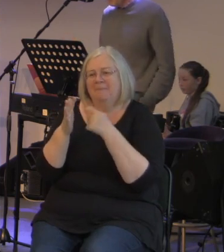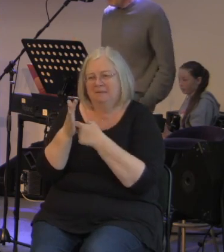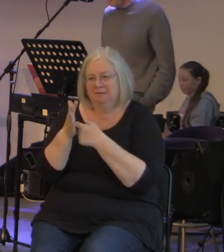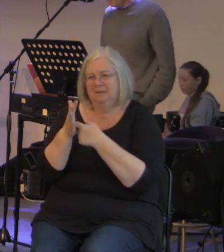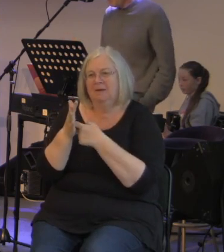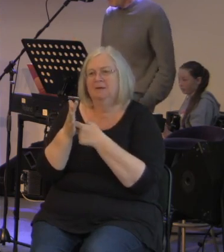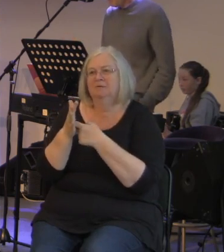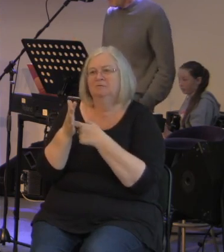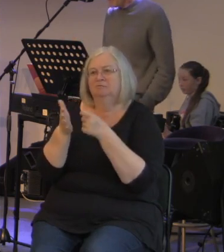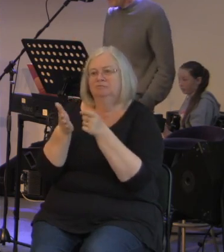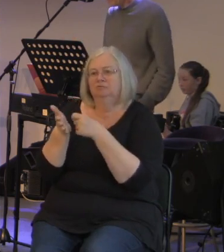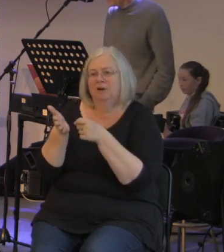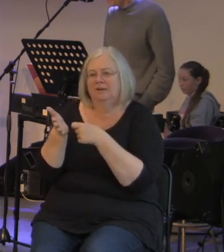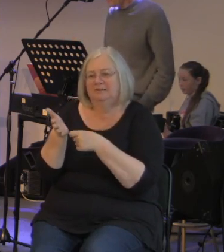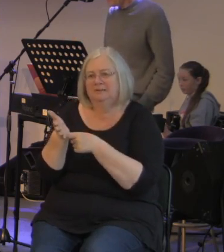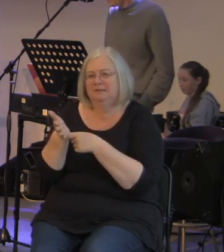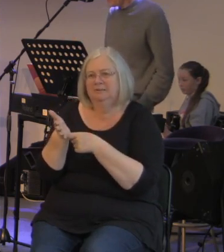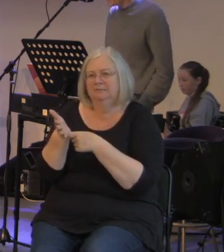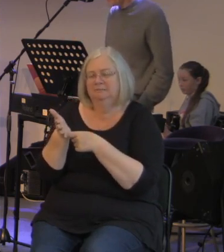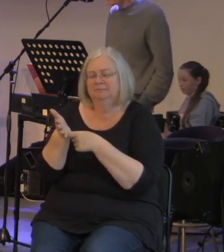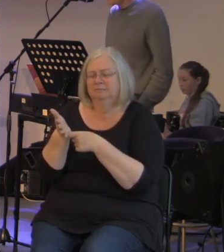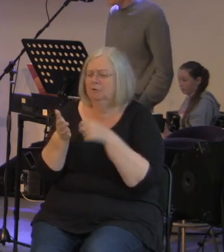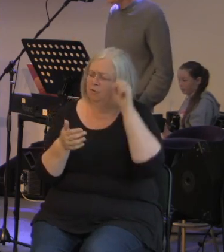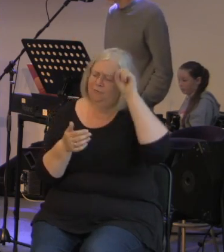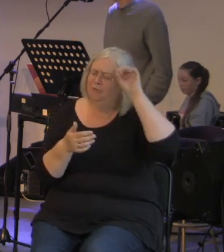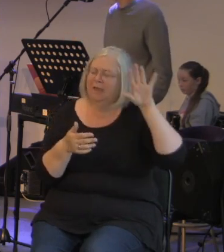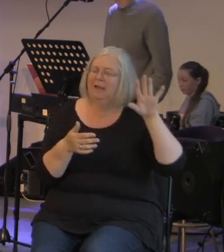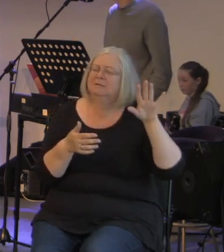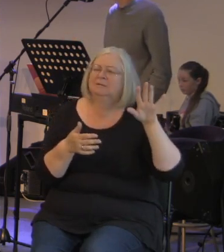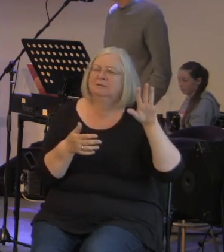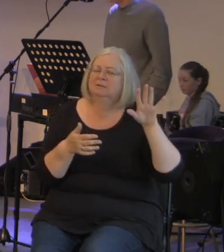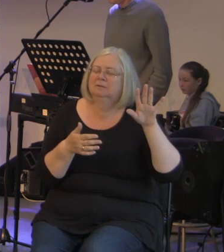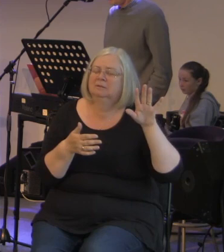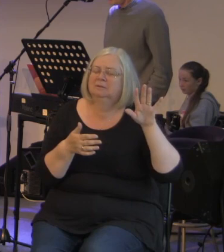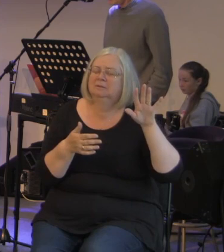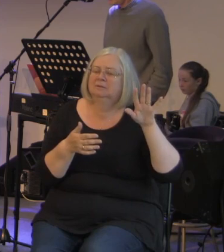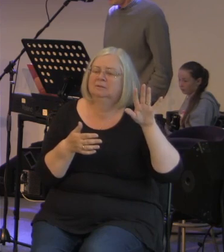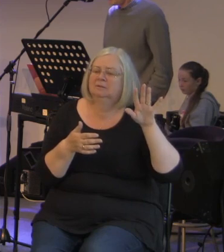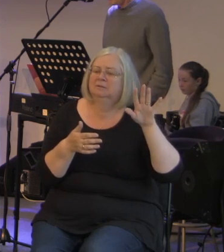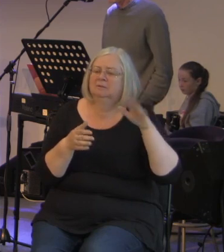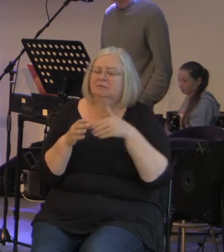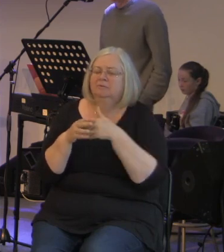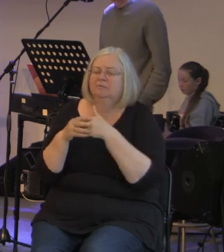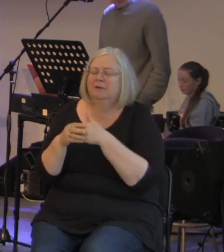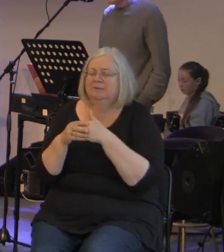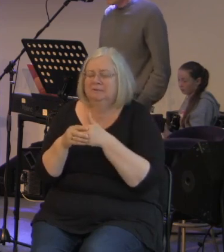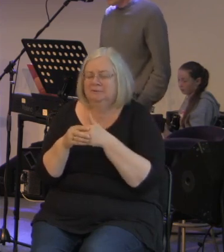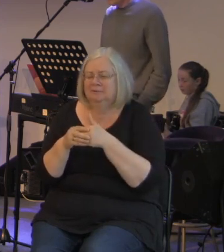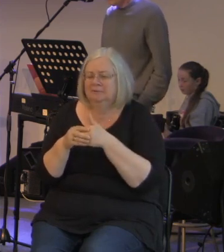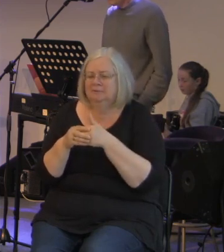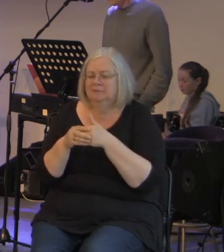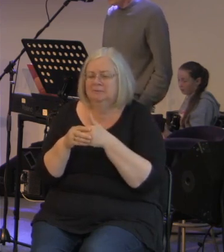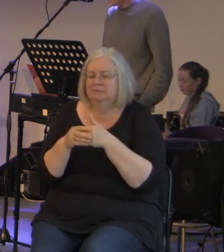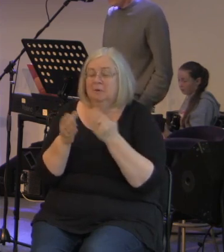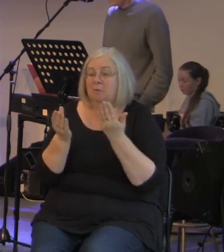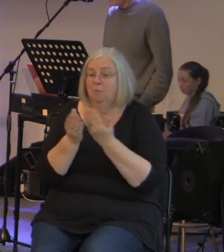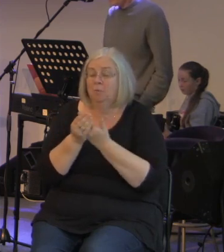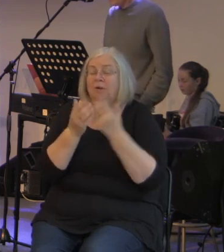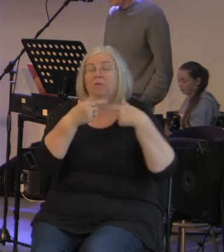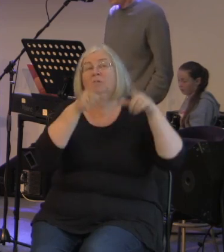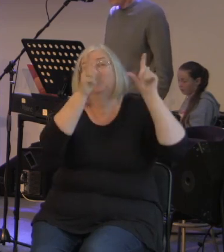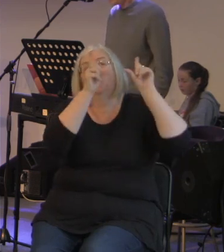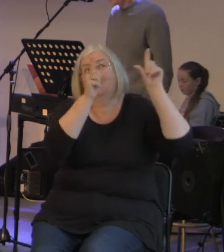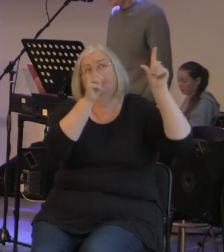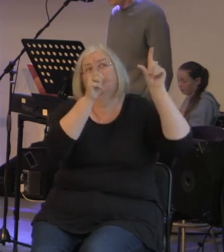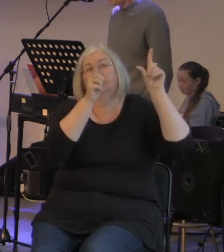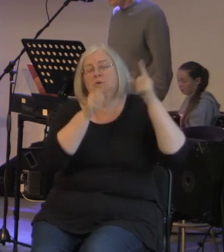words. He says, "But do not forget this one thing, dear friends. With the Lord, a day